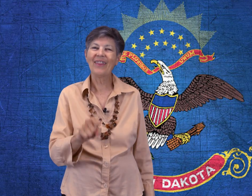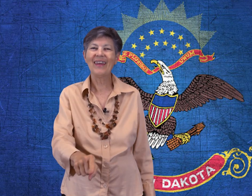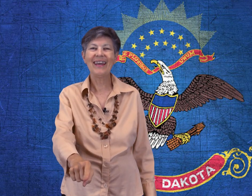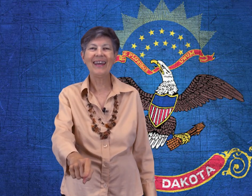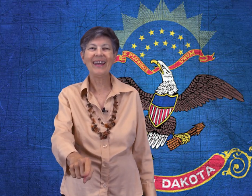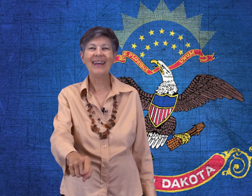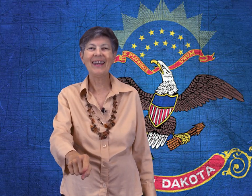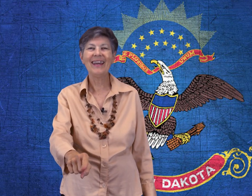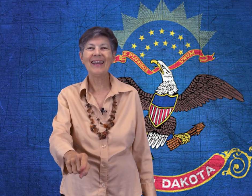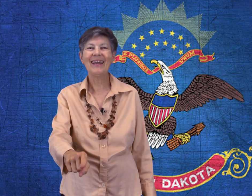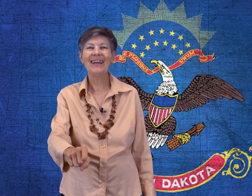thee.